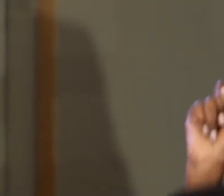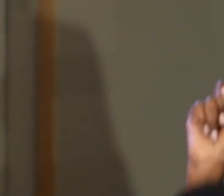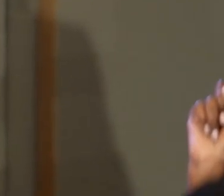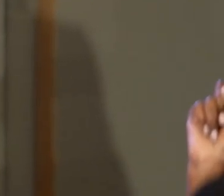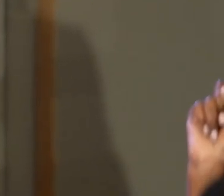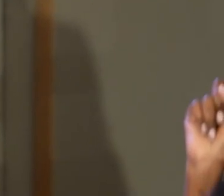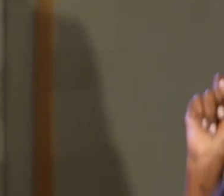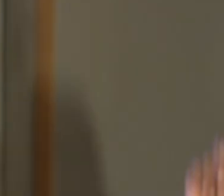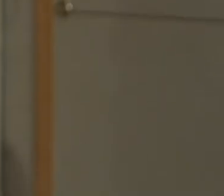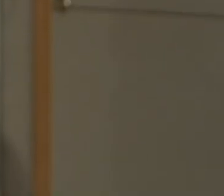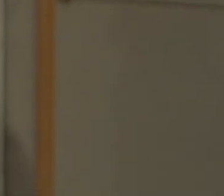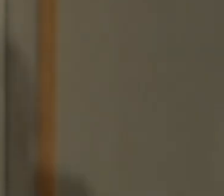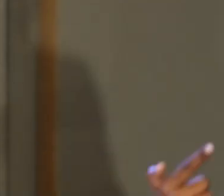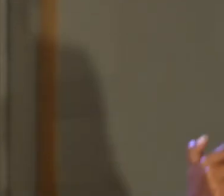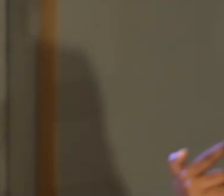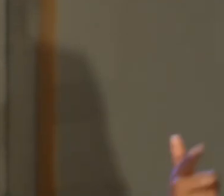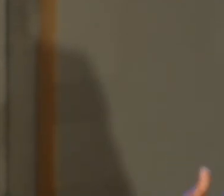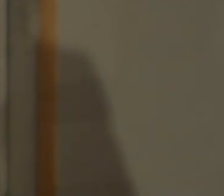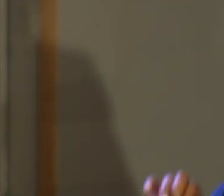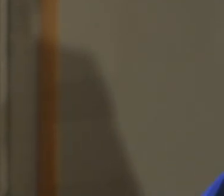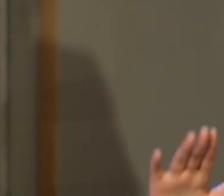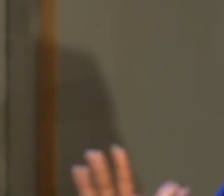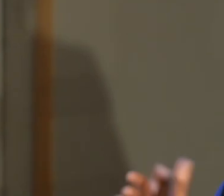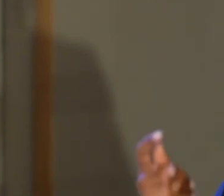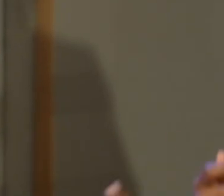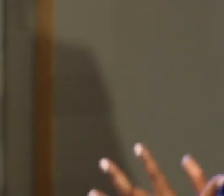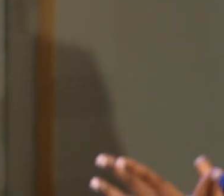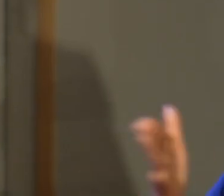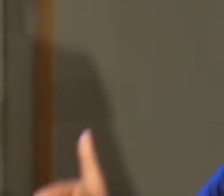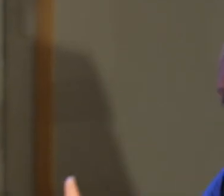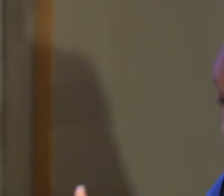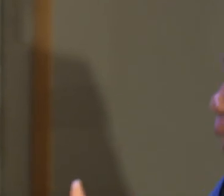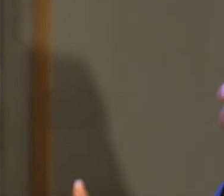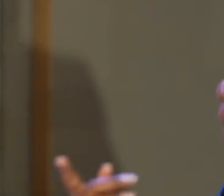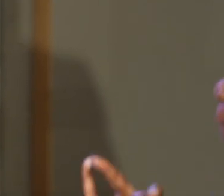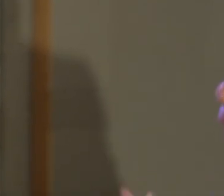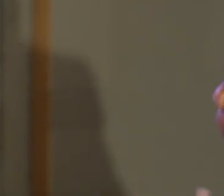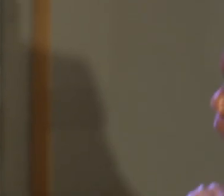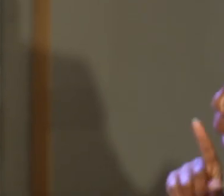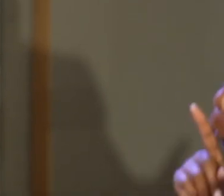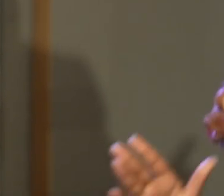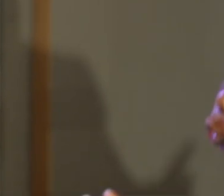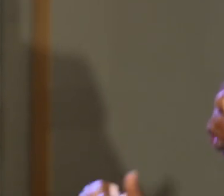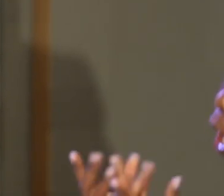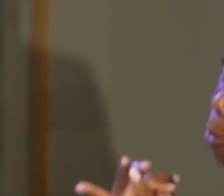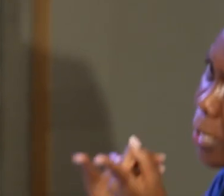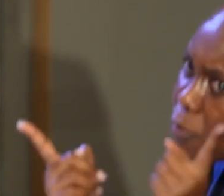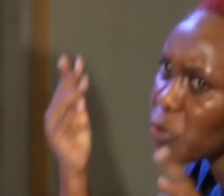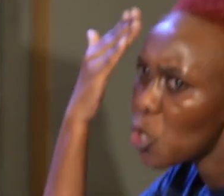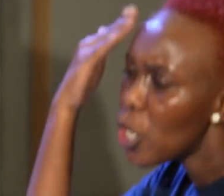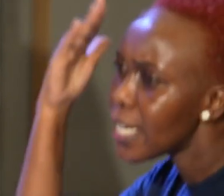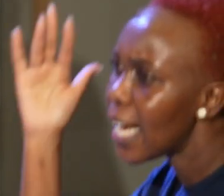I said that we get nothing from the butterfly, but I'm not sure how many of us realize that that